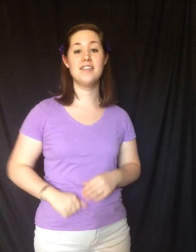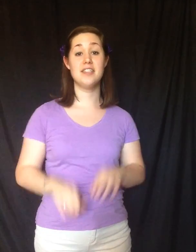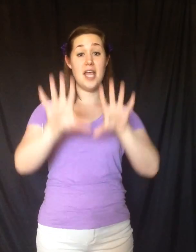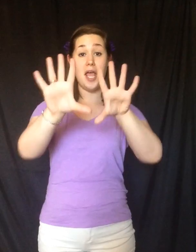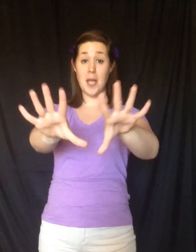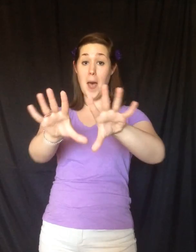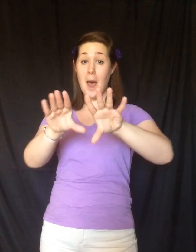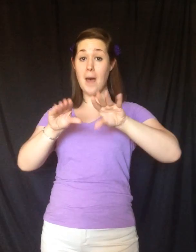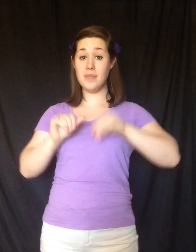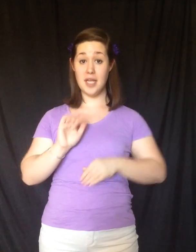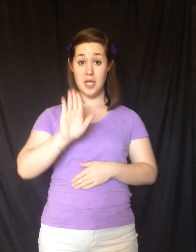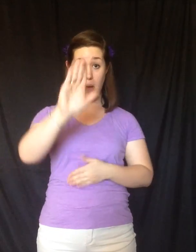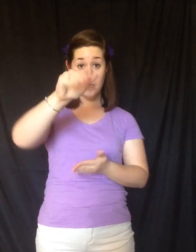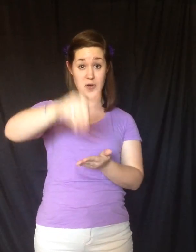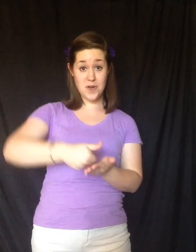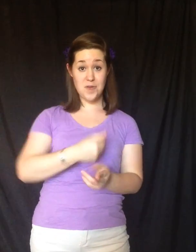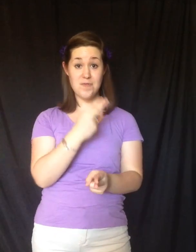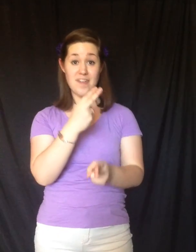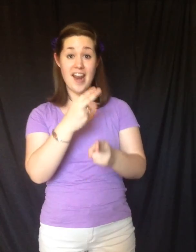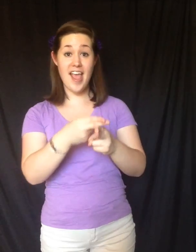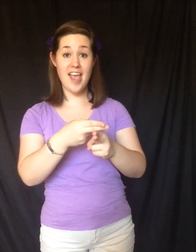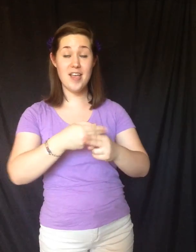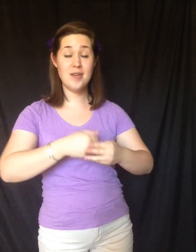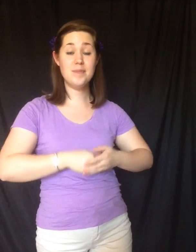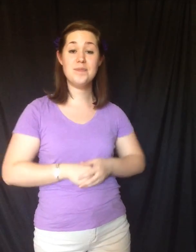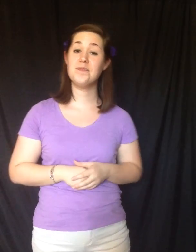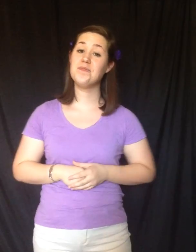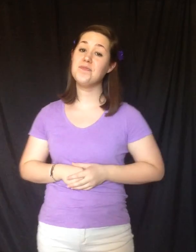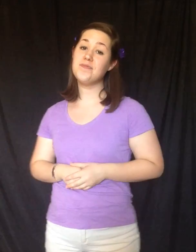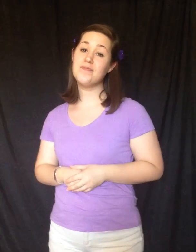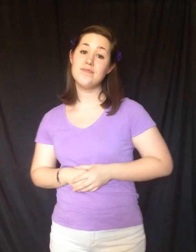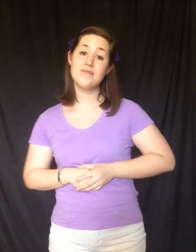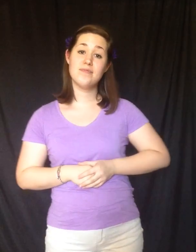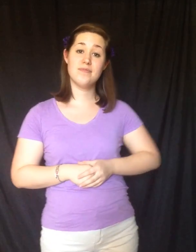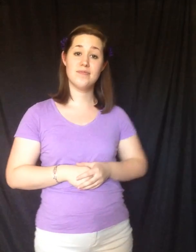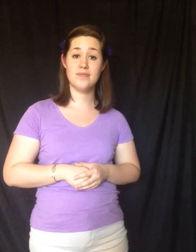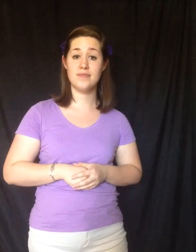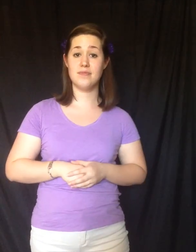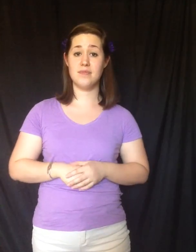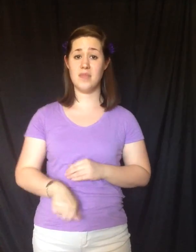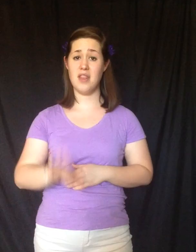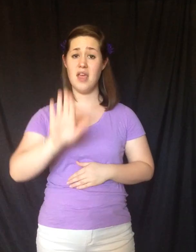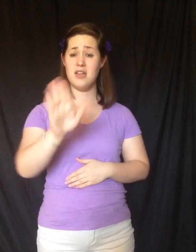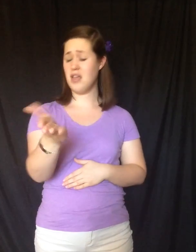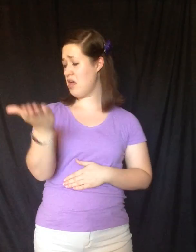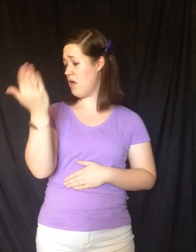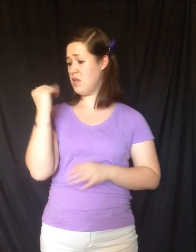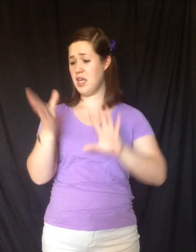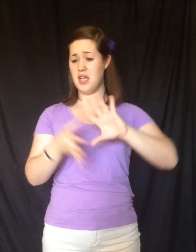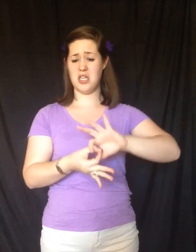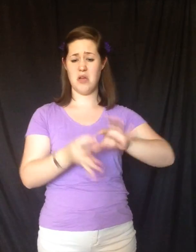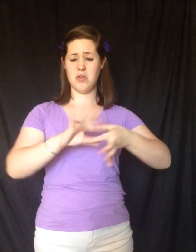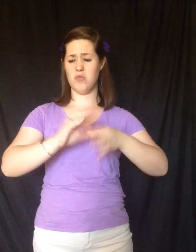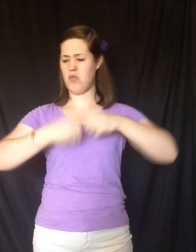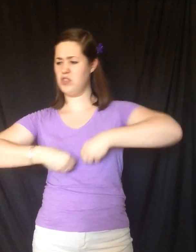Take up, take up your new name. Take up, Lay down, lay down your old